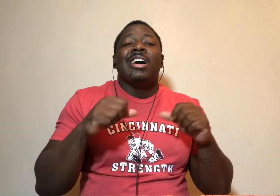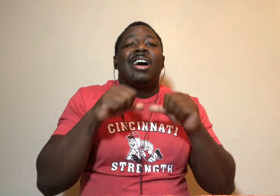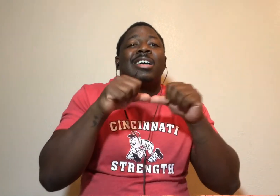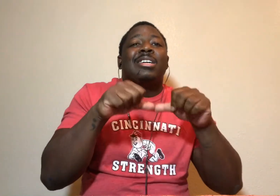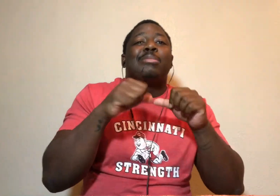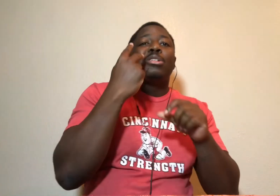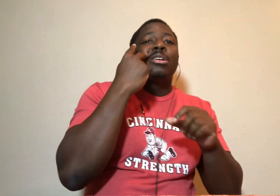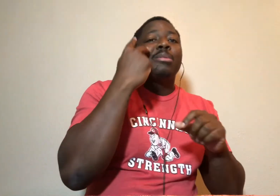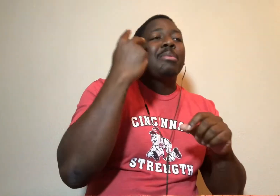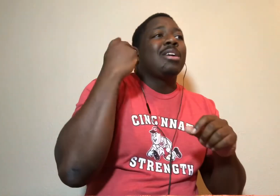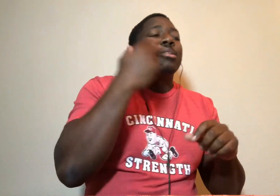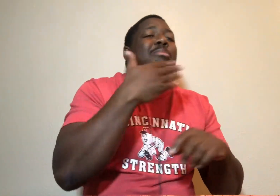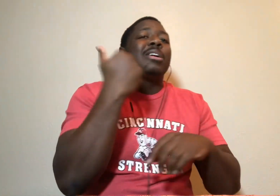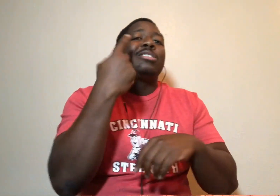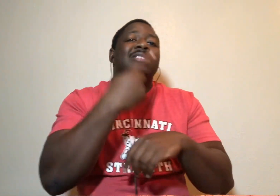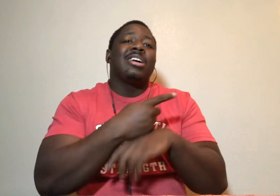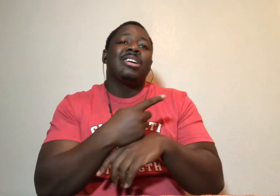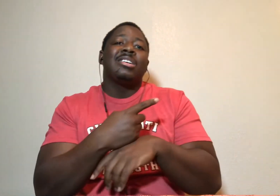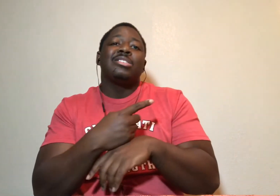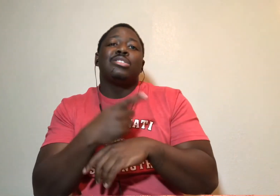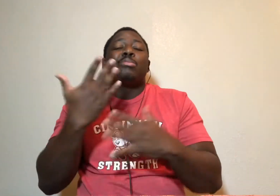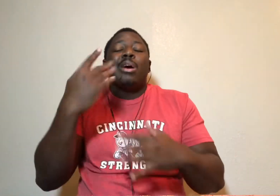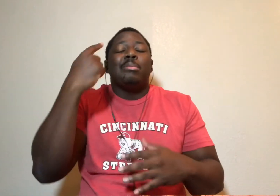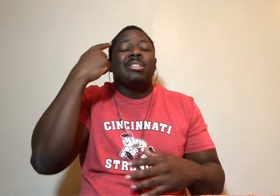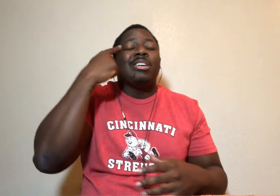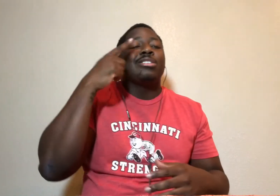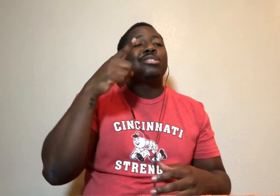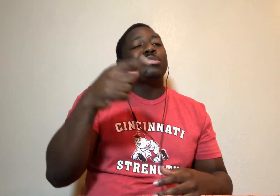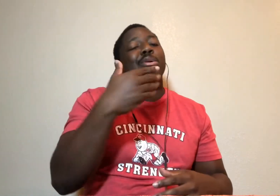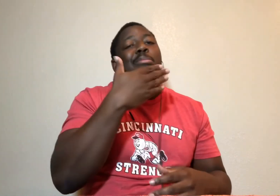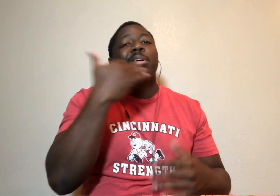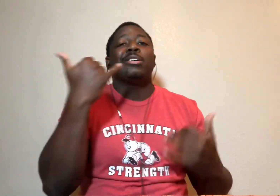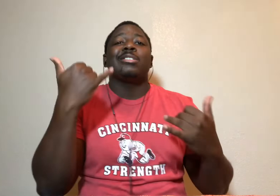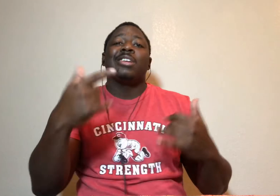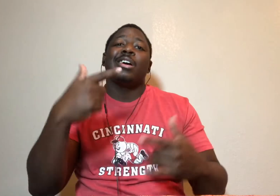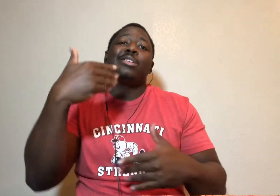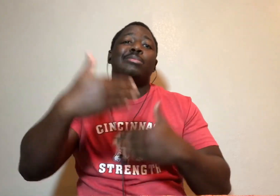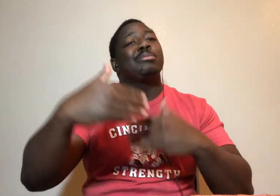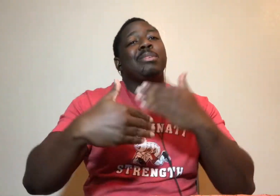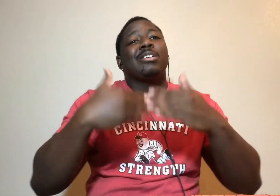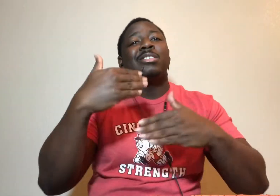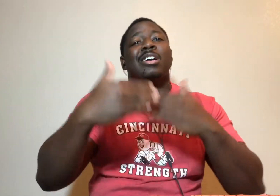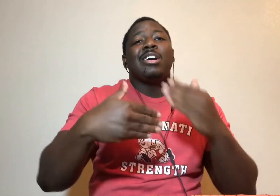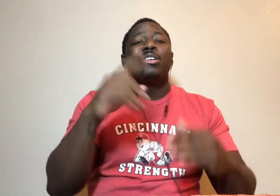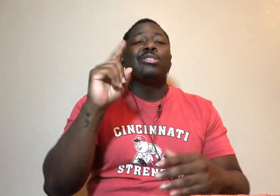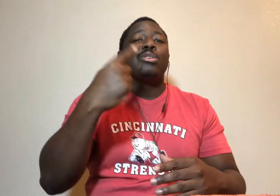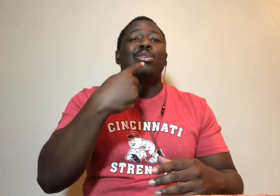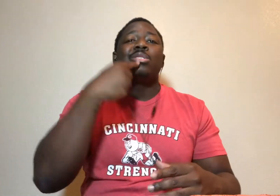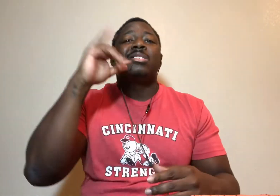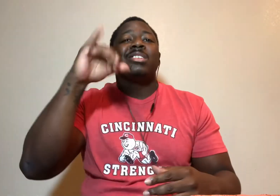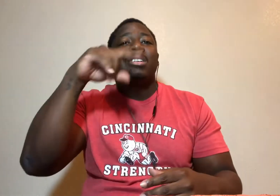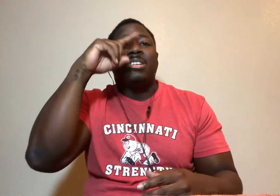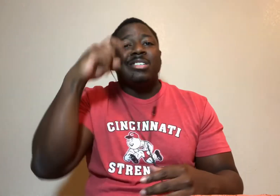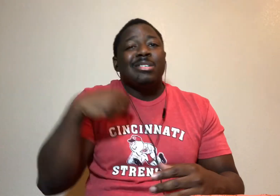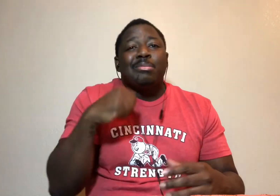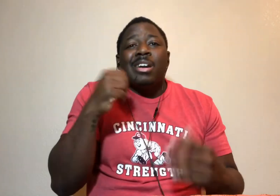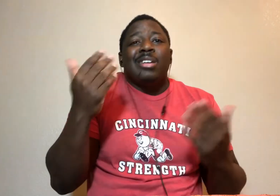I keep on looking back on better days. You probably think that you are better now, better now. You only say that cause I'm not